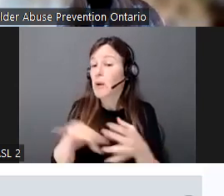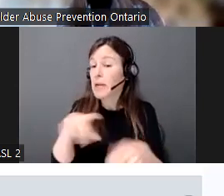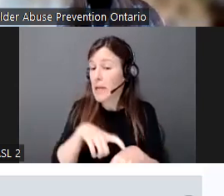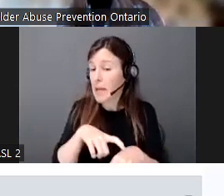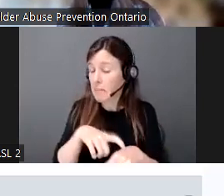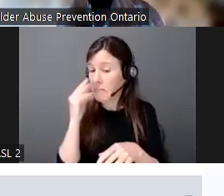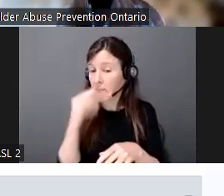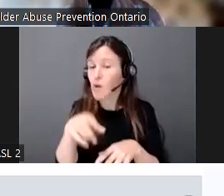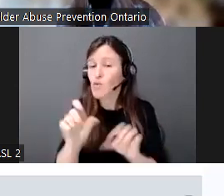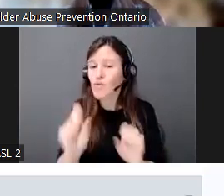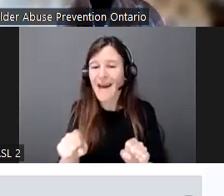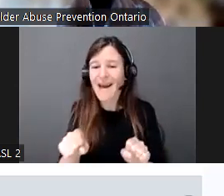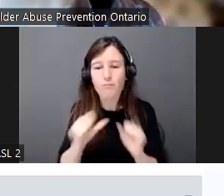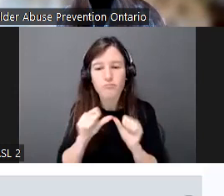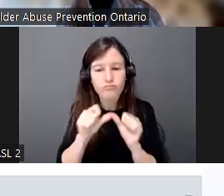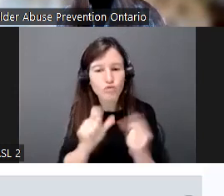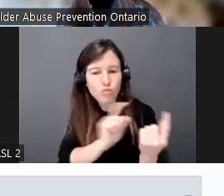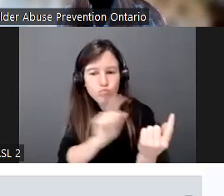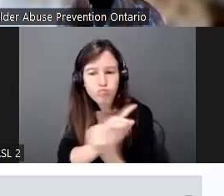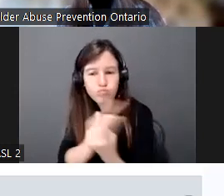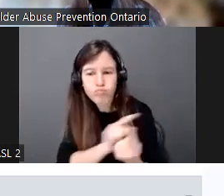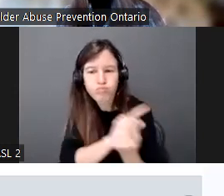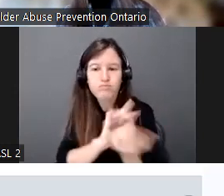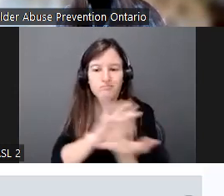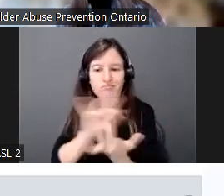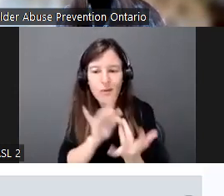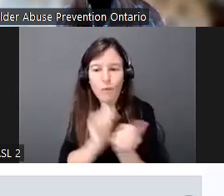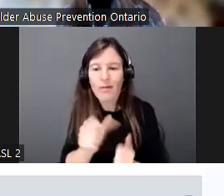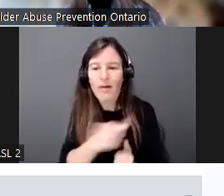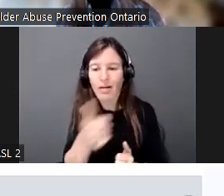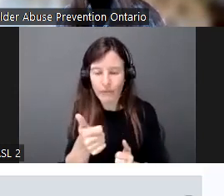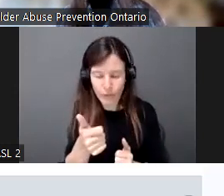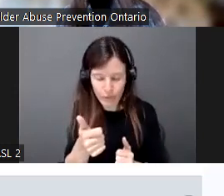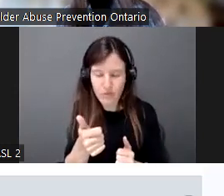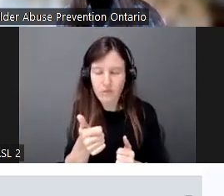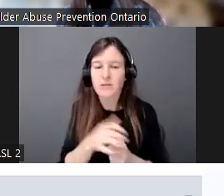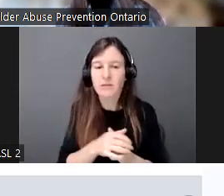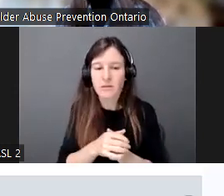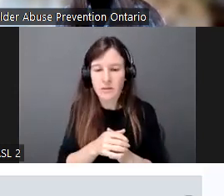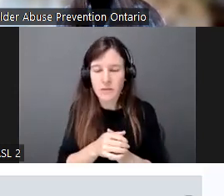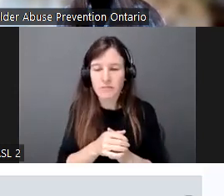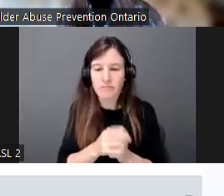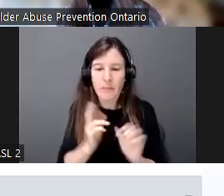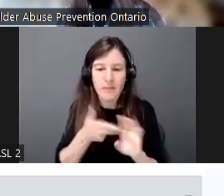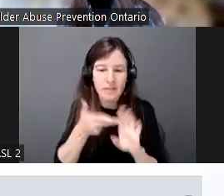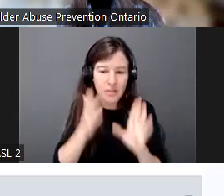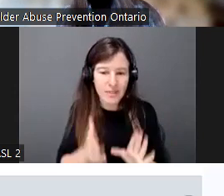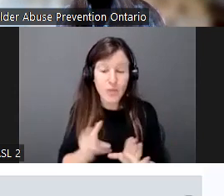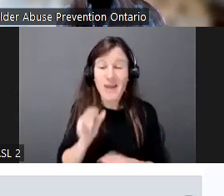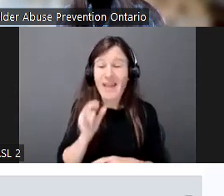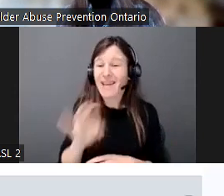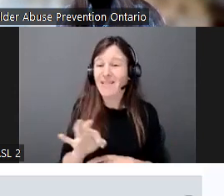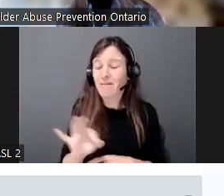further networking with other colleagues. So you can search individual by name if you know the individual's person's